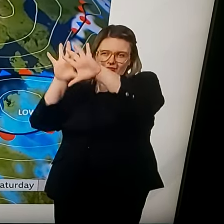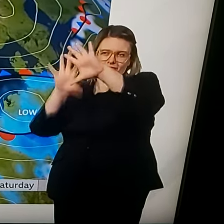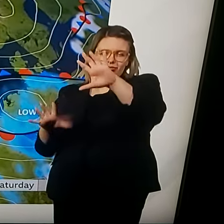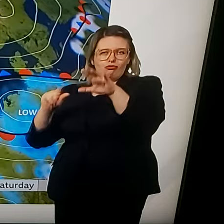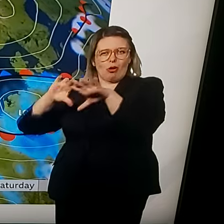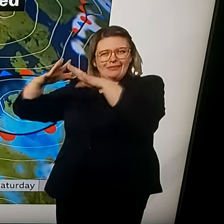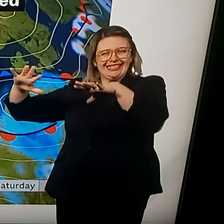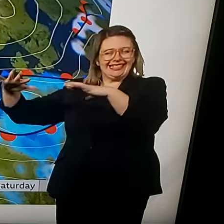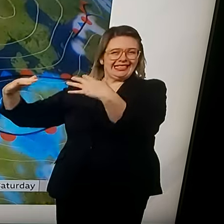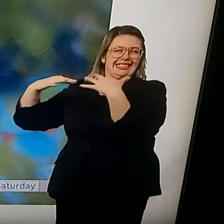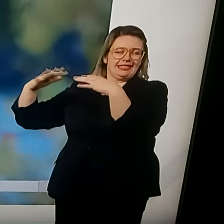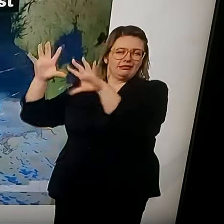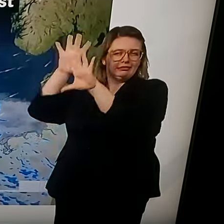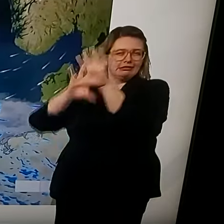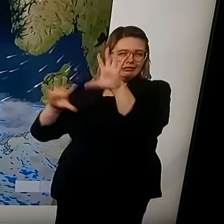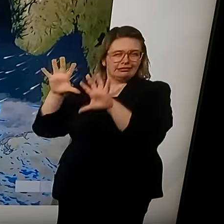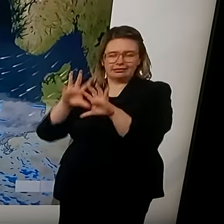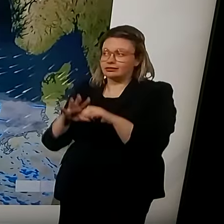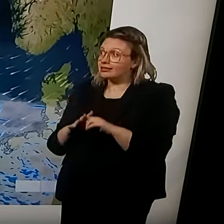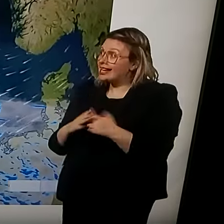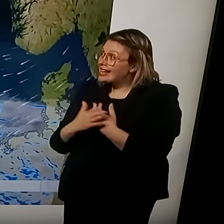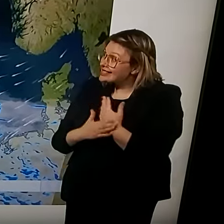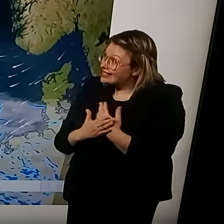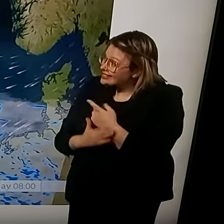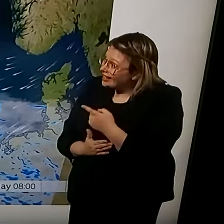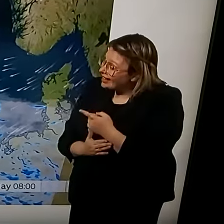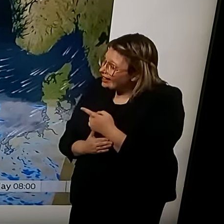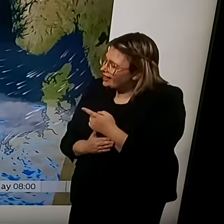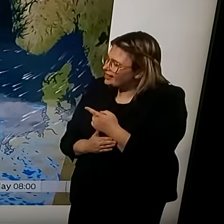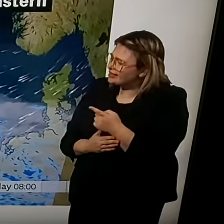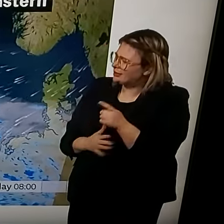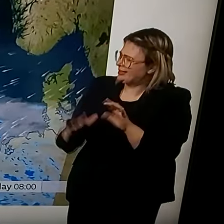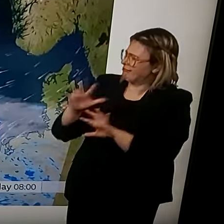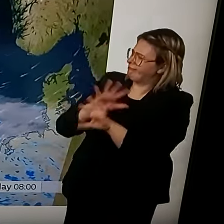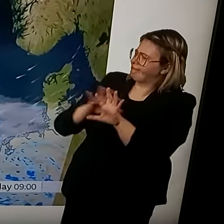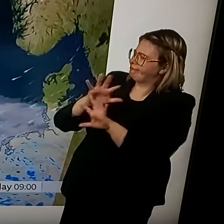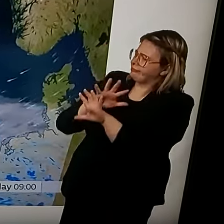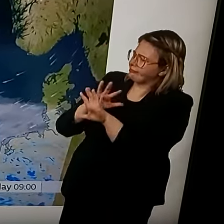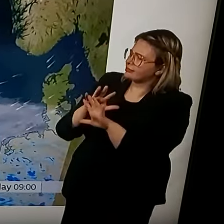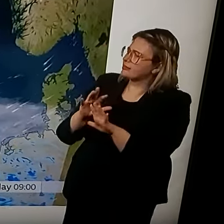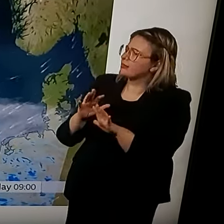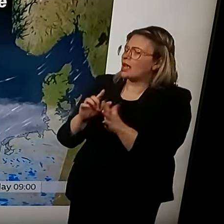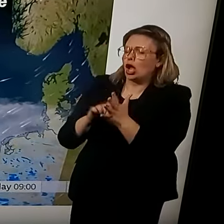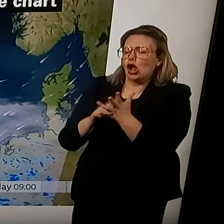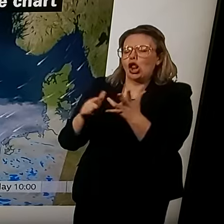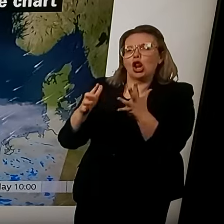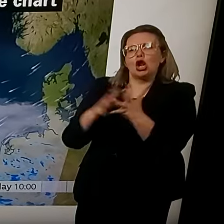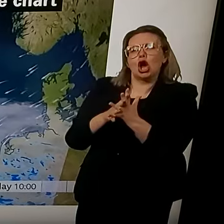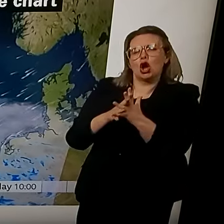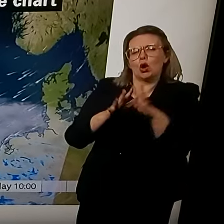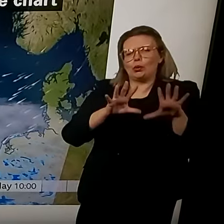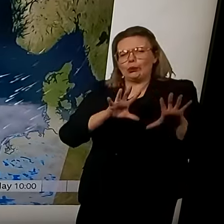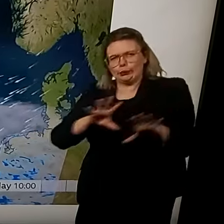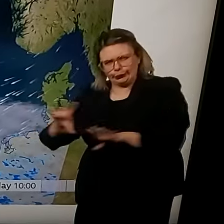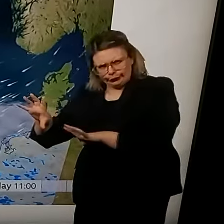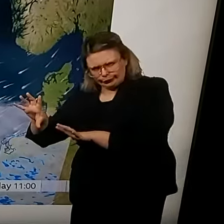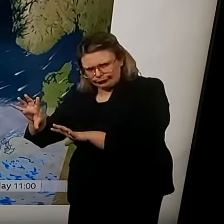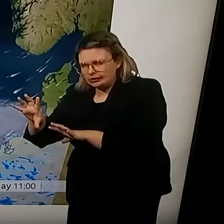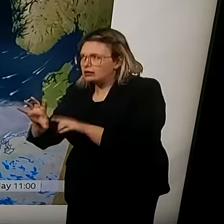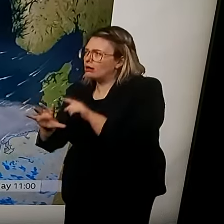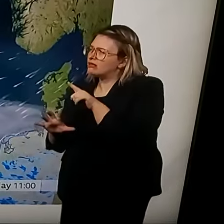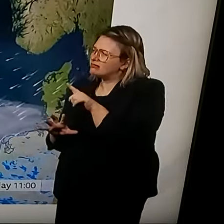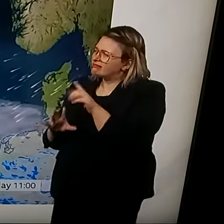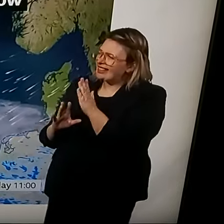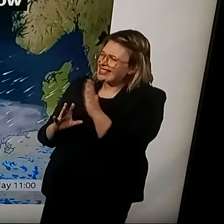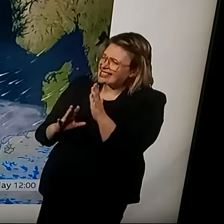This is the pressure chart for Saturday, a bit messy, but the low pressure clearing away to the rear constant. So we still have easterly winds across the snares, cooling us